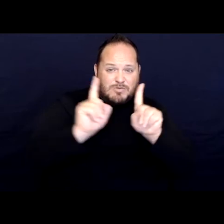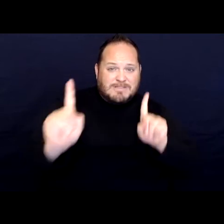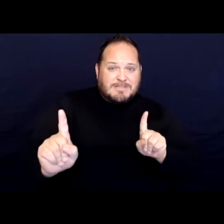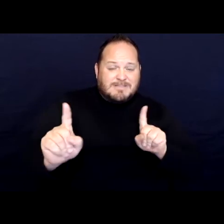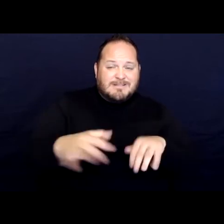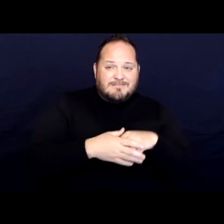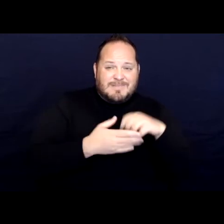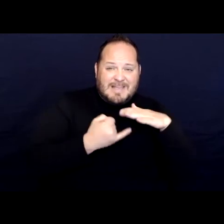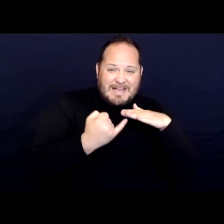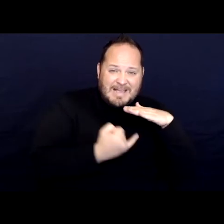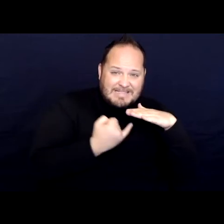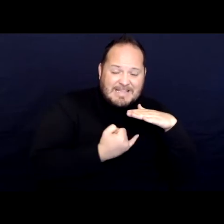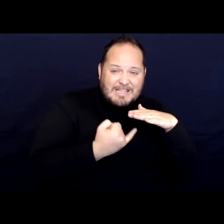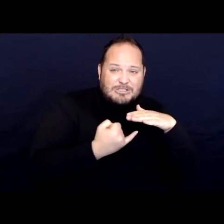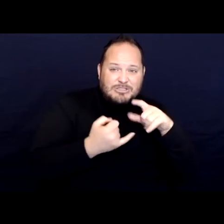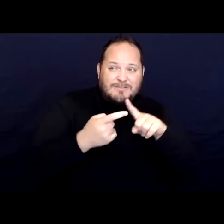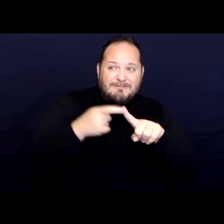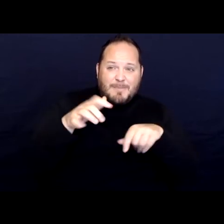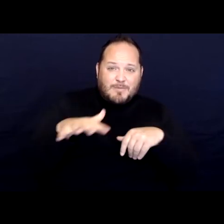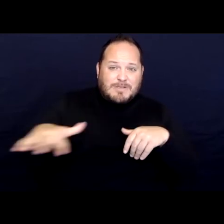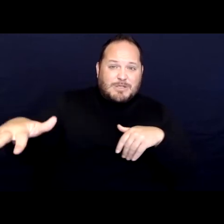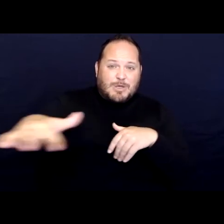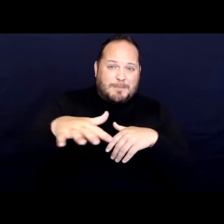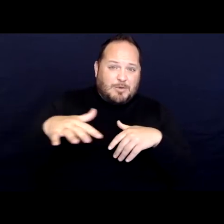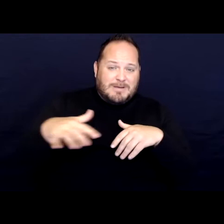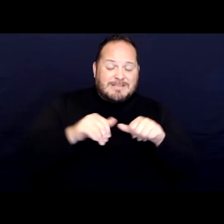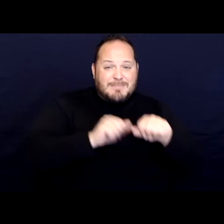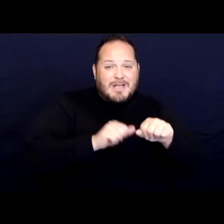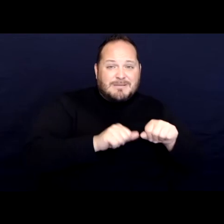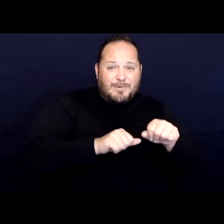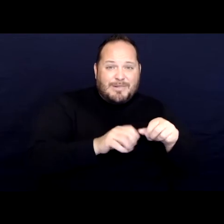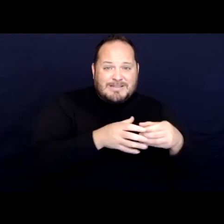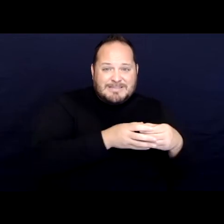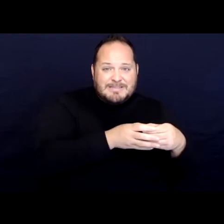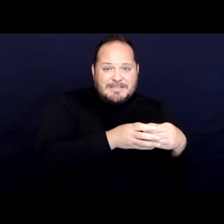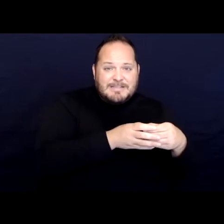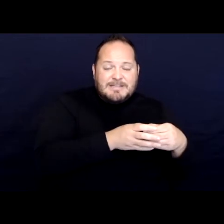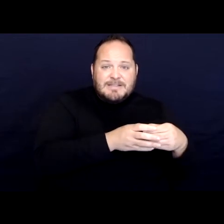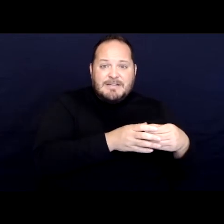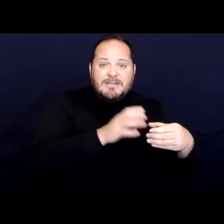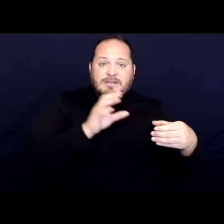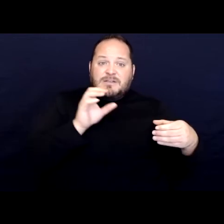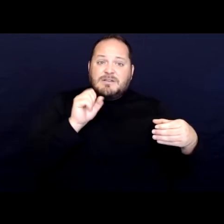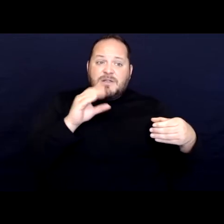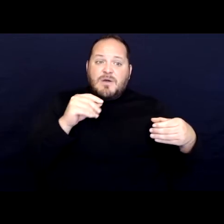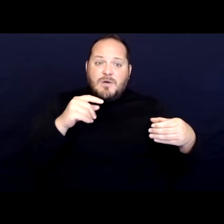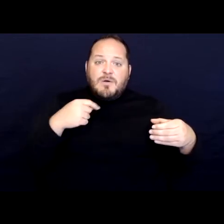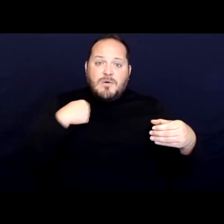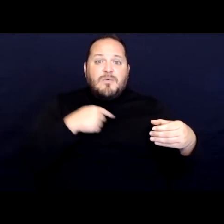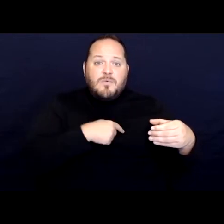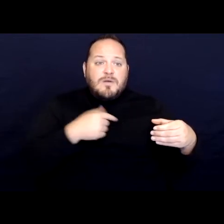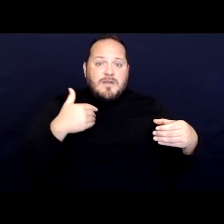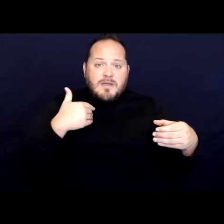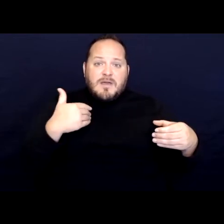from the rest of the community as possible. And so, we had folks